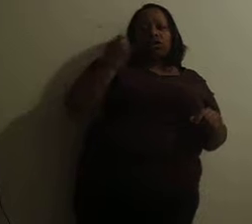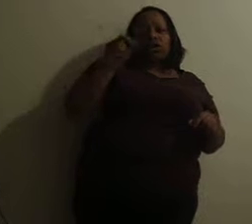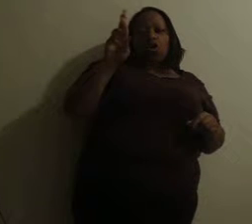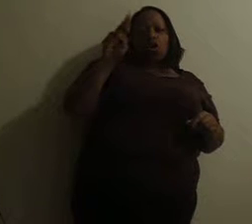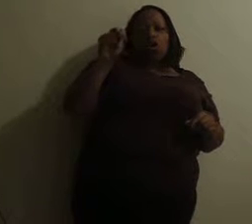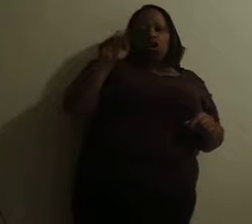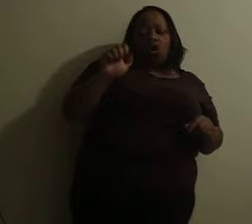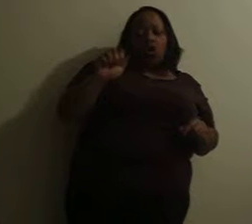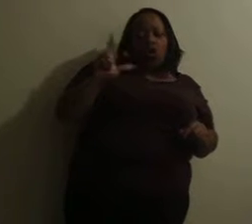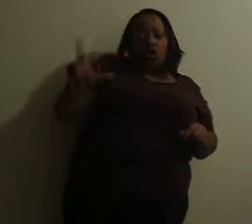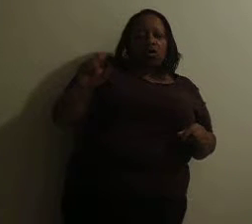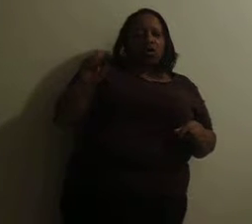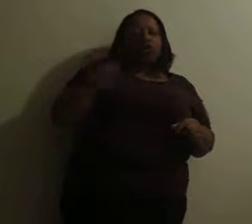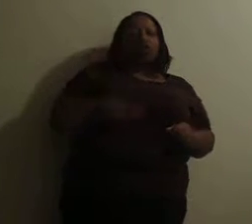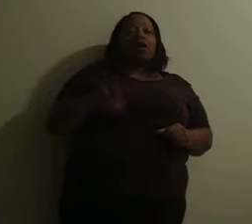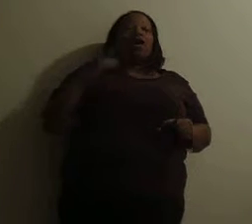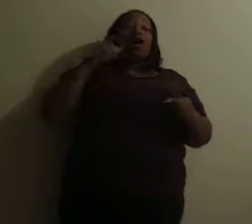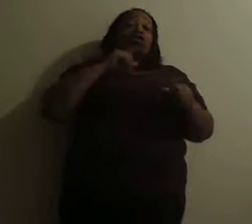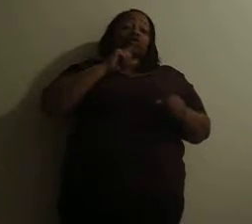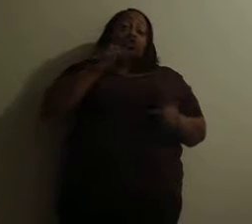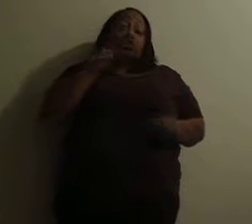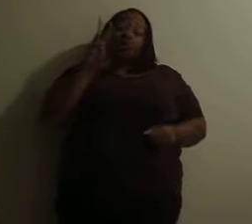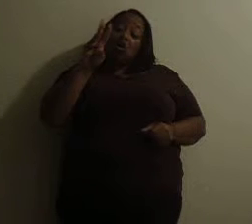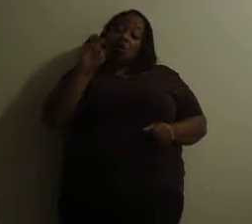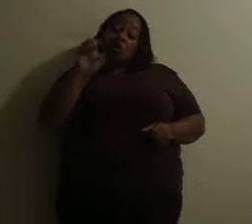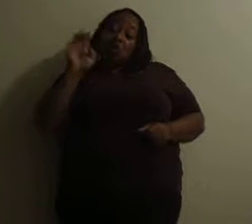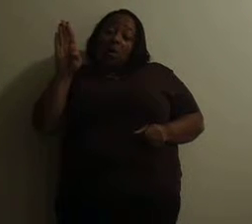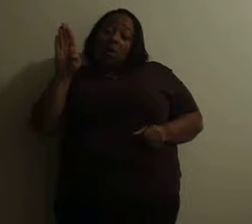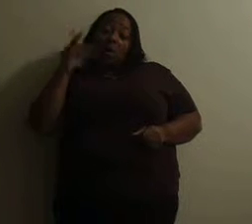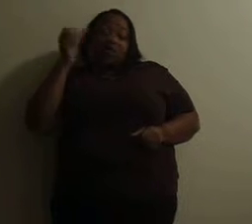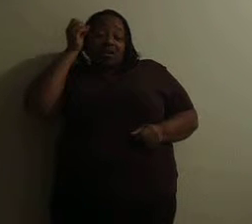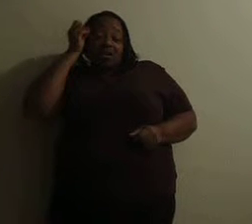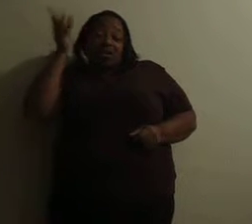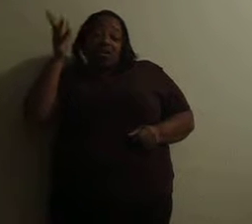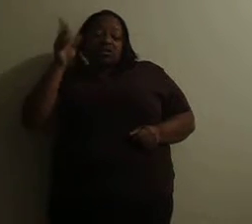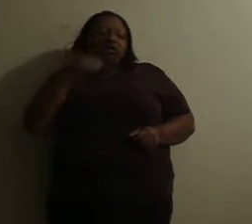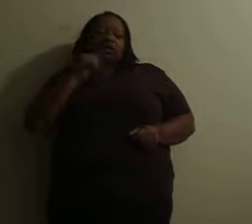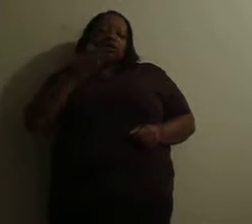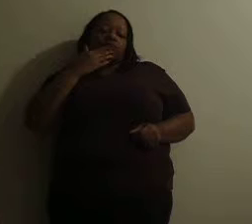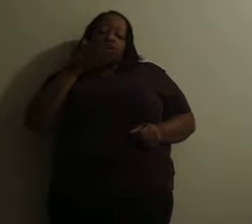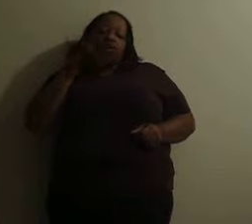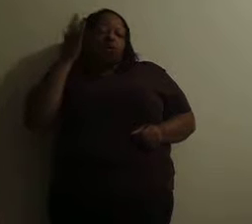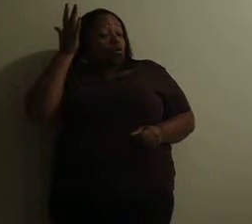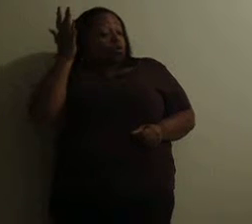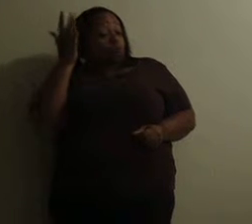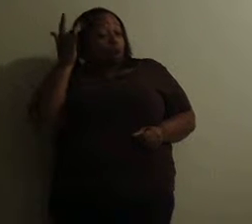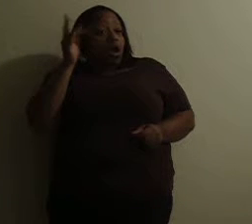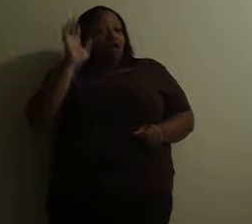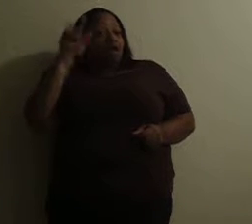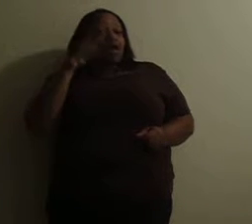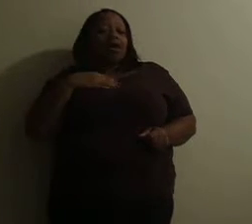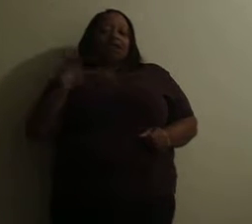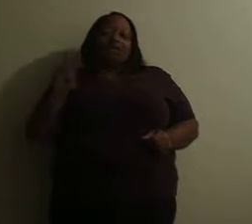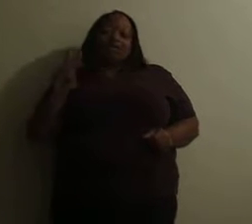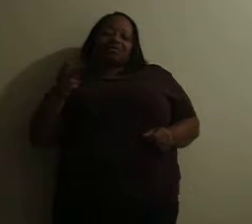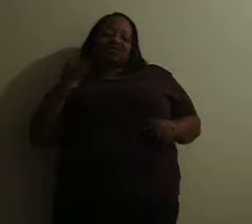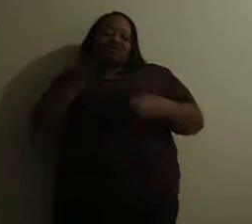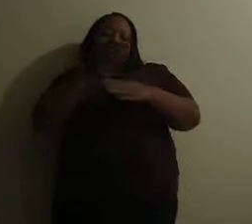is secondhand, and it tends to be a little watered down, and students really need to be more exposed to first-hand information